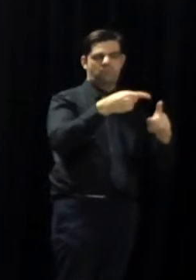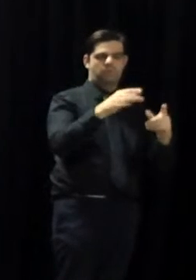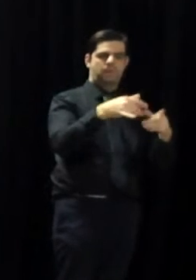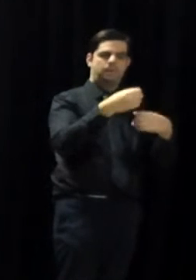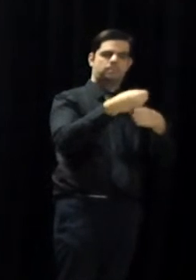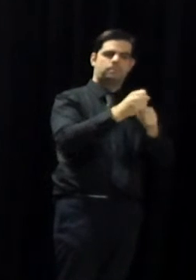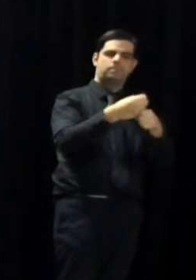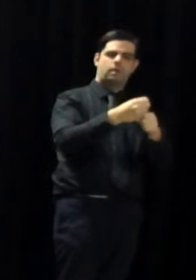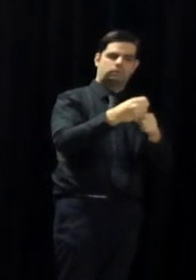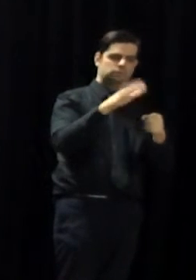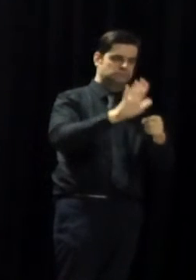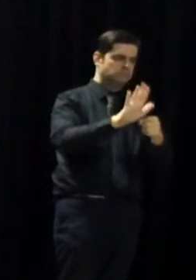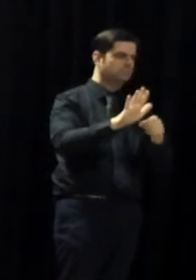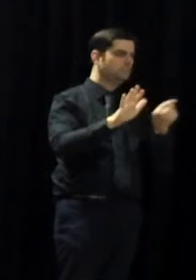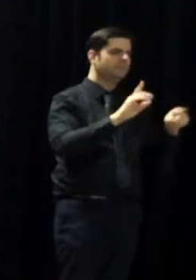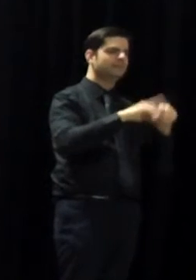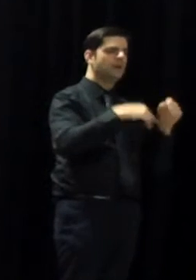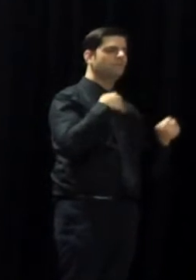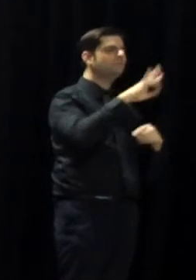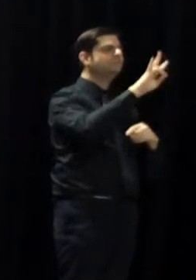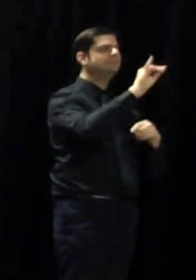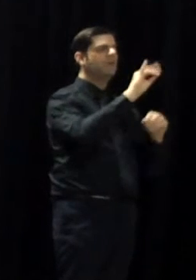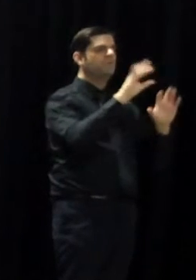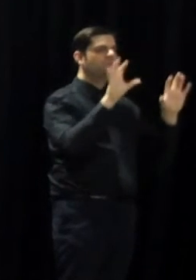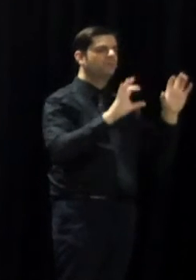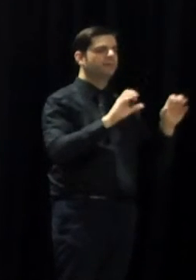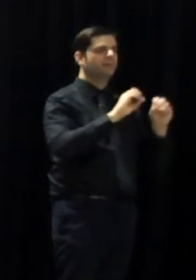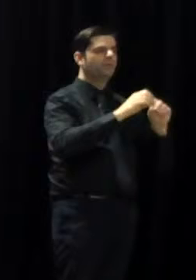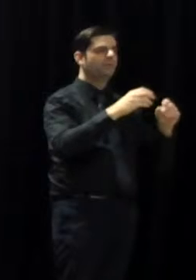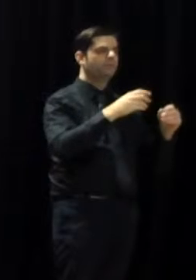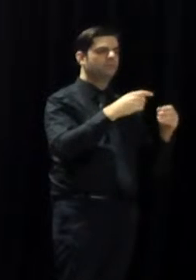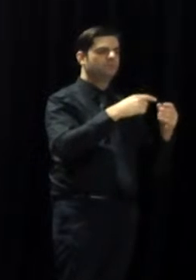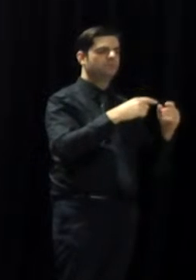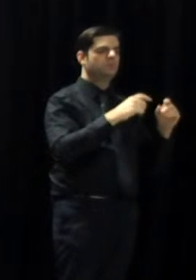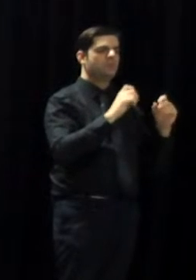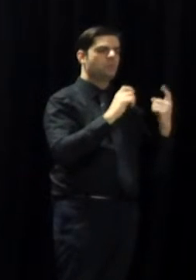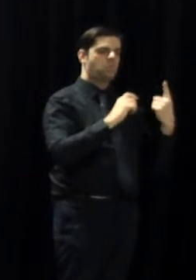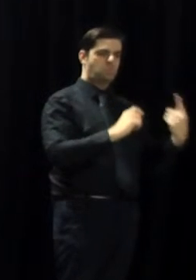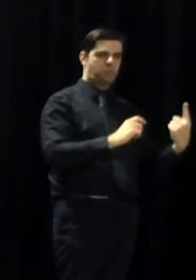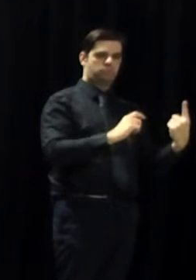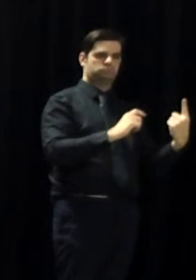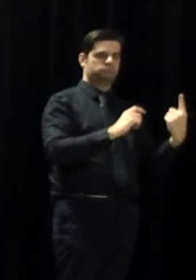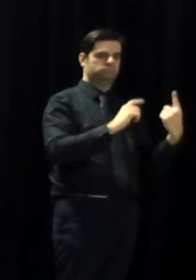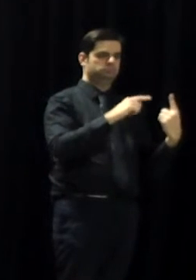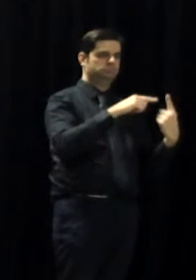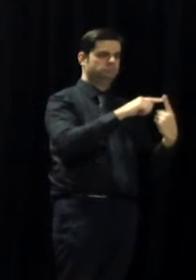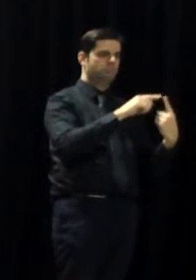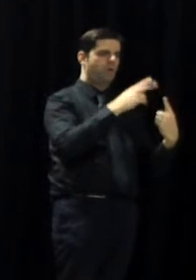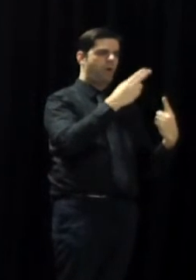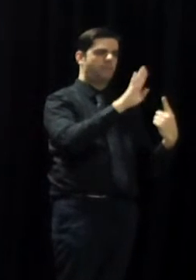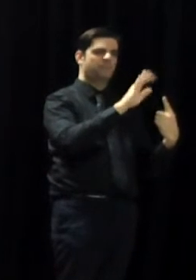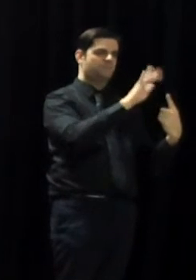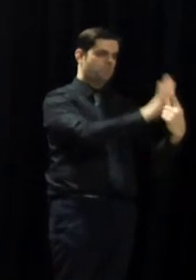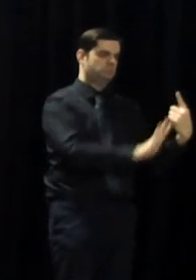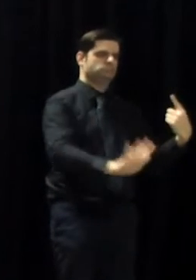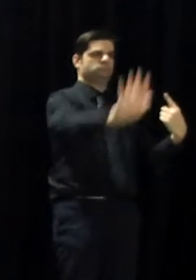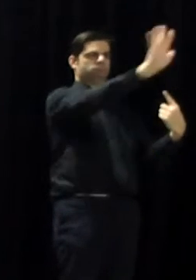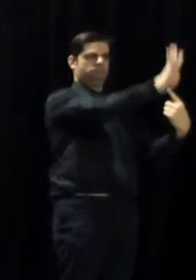trying to manage that process, right? So you have a hub. He talked about a committee. We're on the